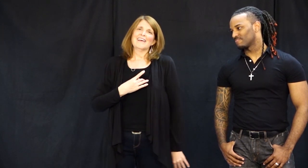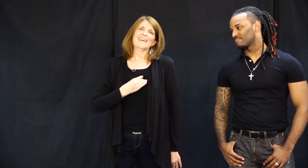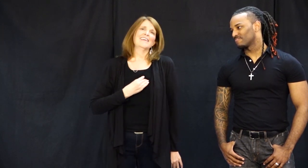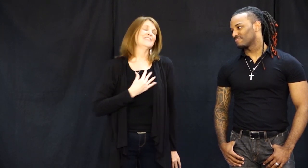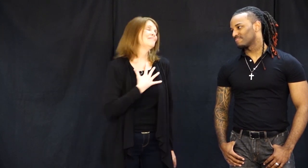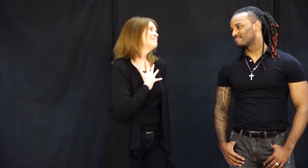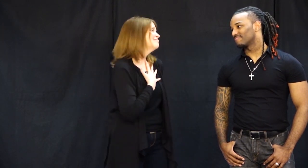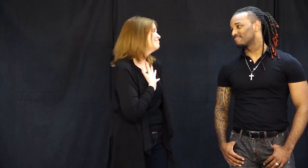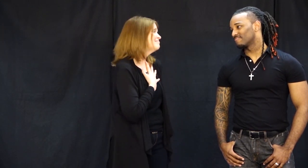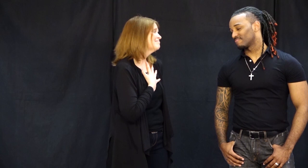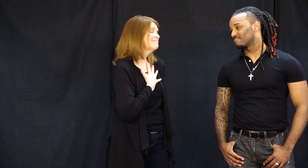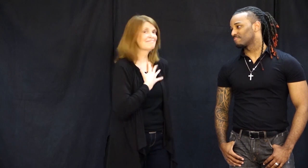And I could be enough,